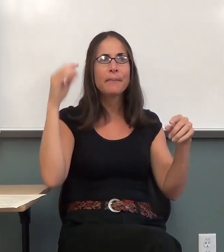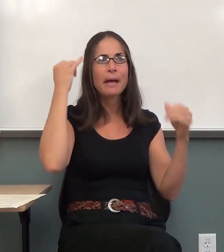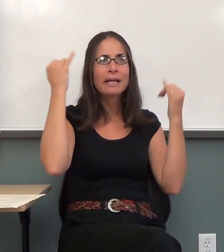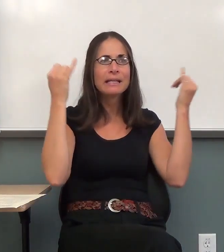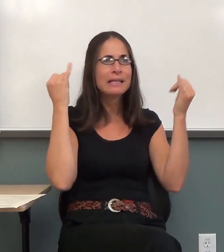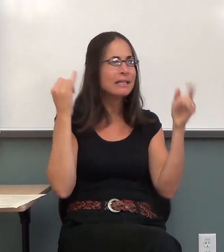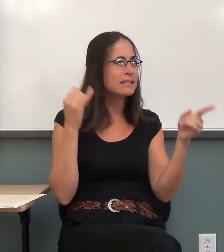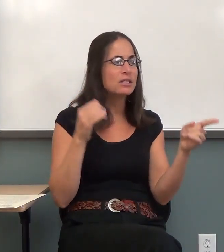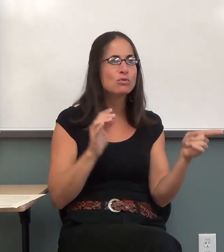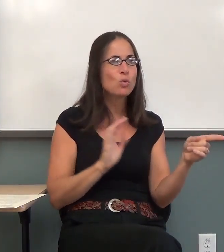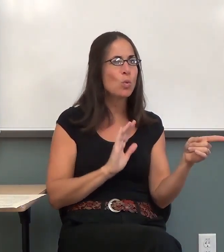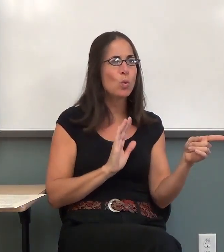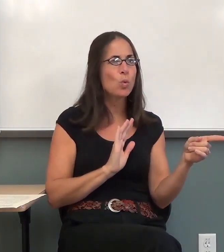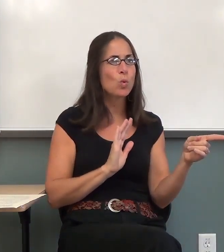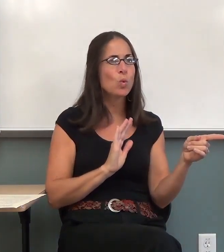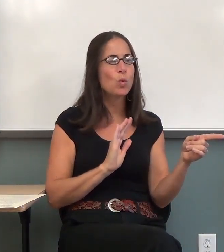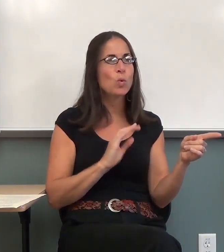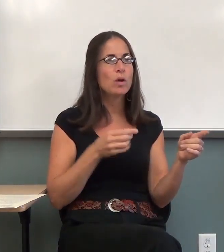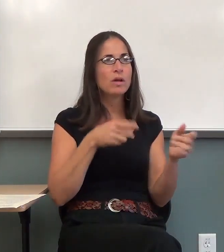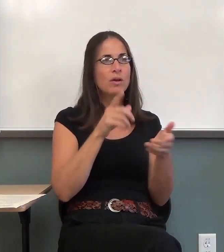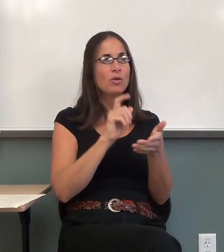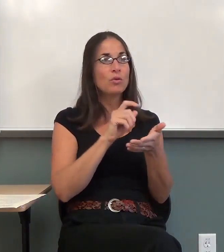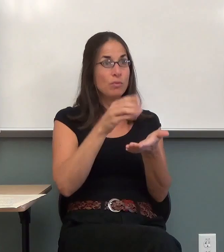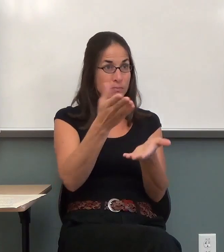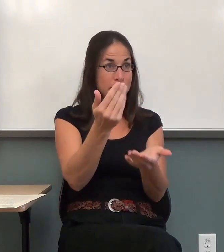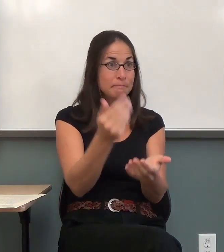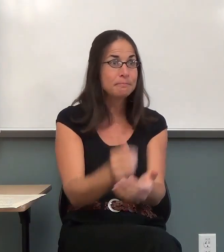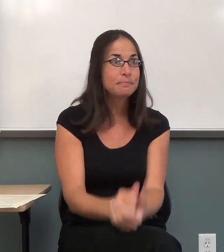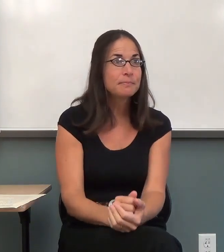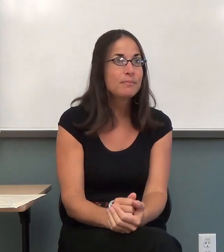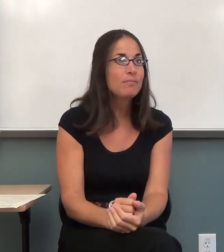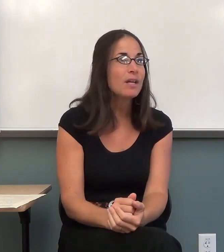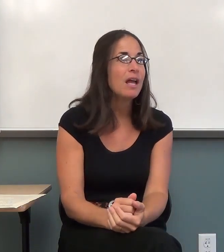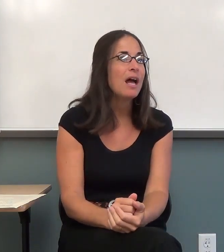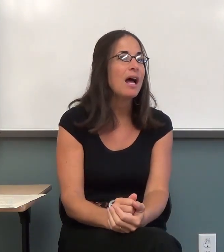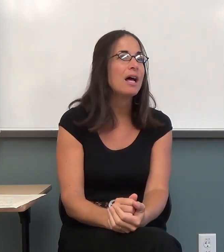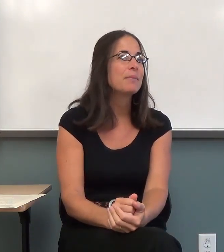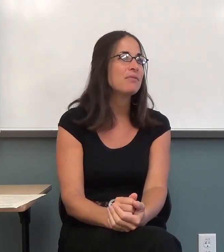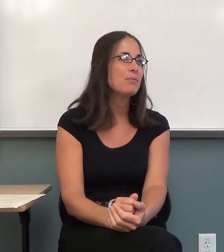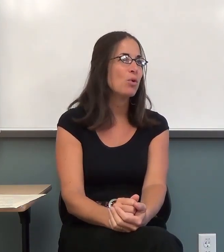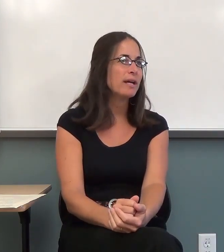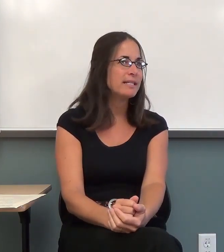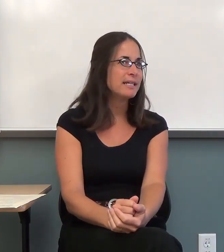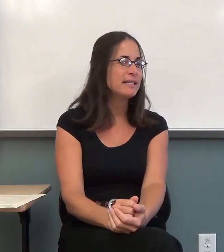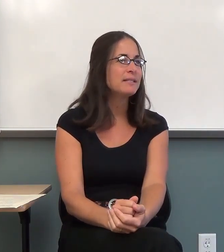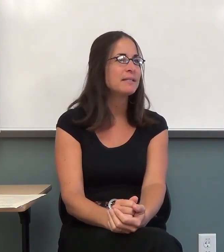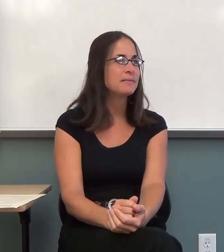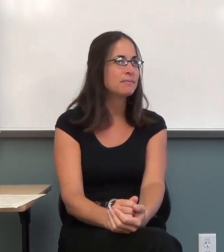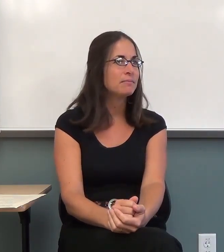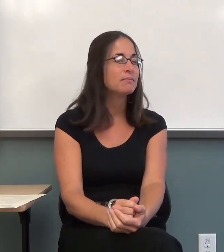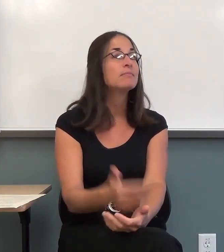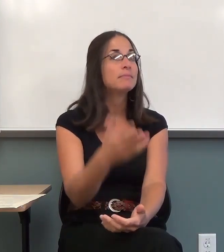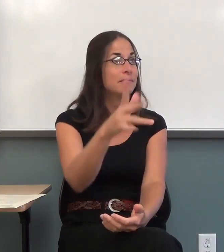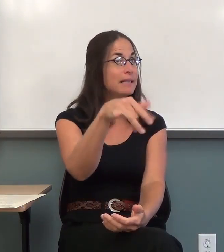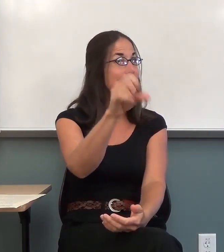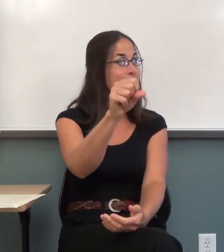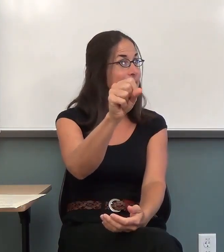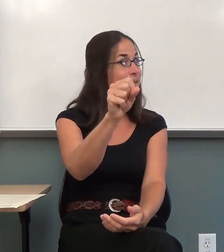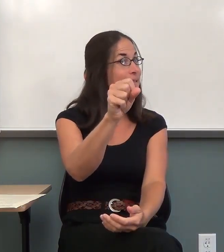ideas. It's writing down. Go ahead. Giving more ideas. It is giving more ideas.